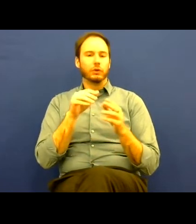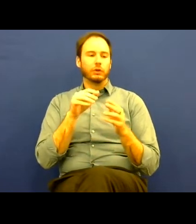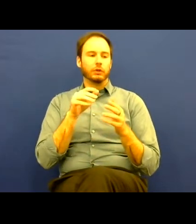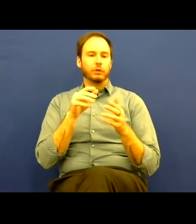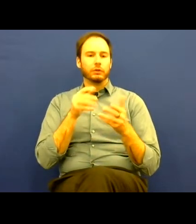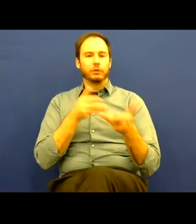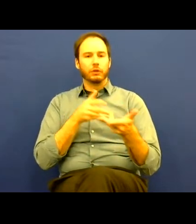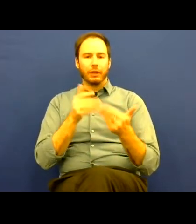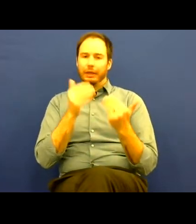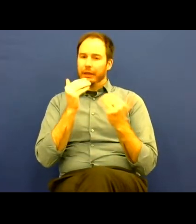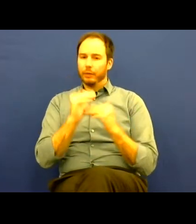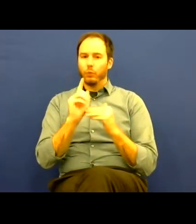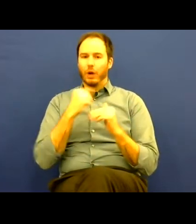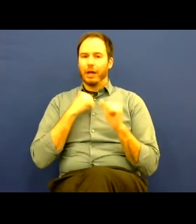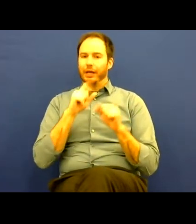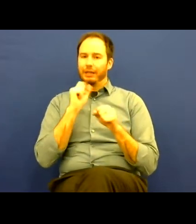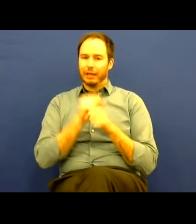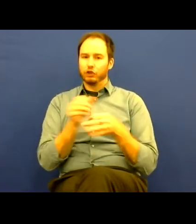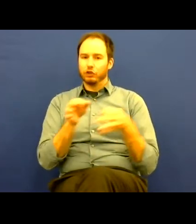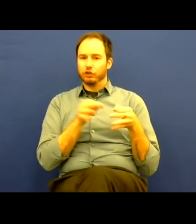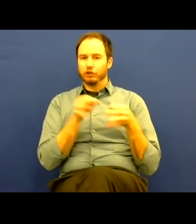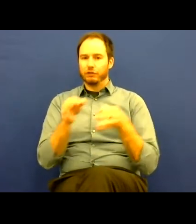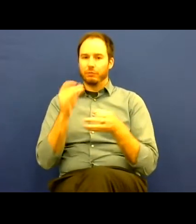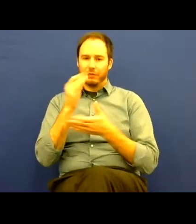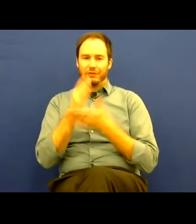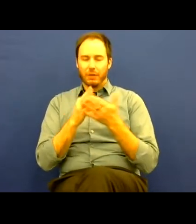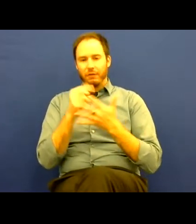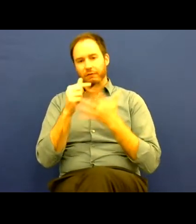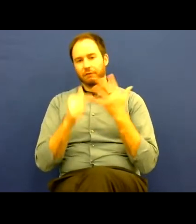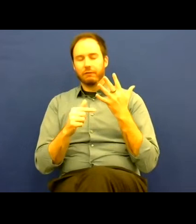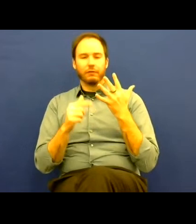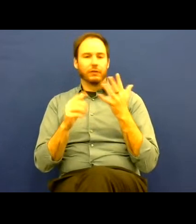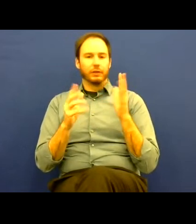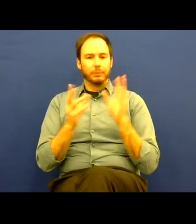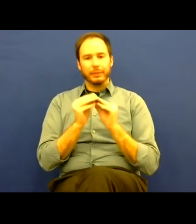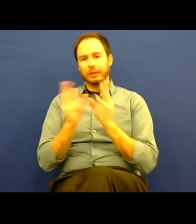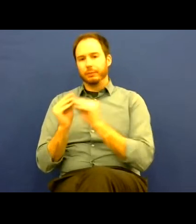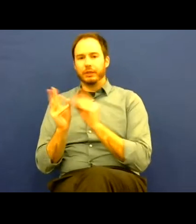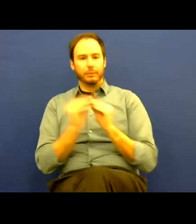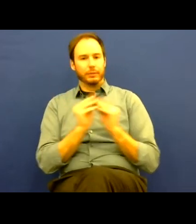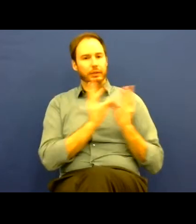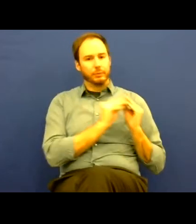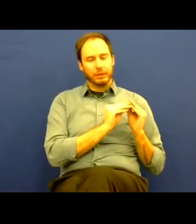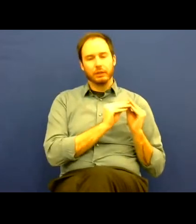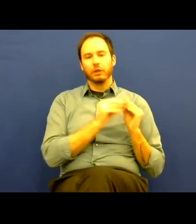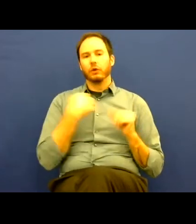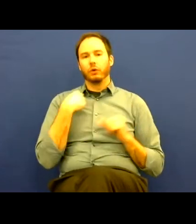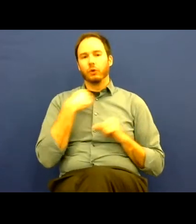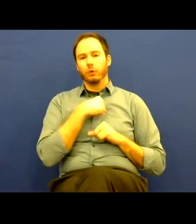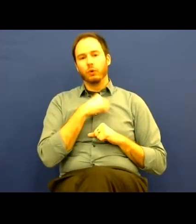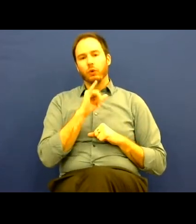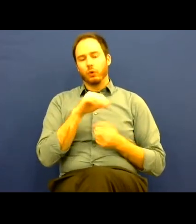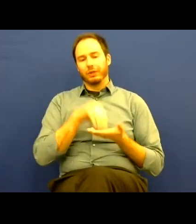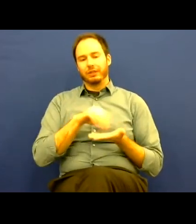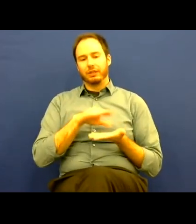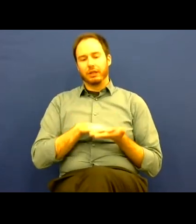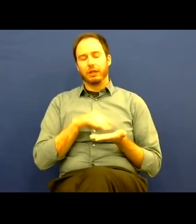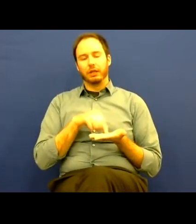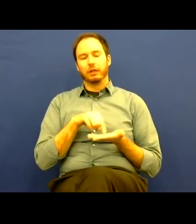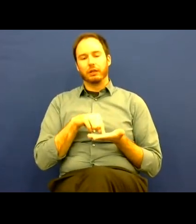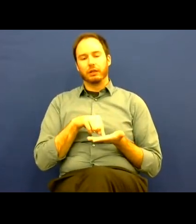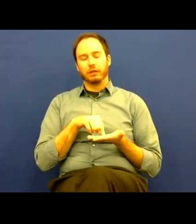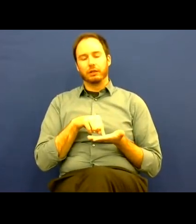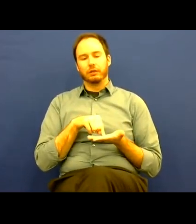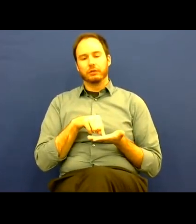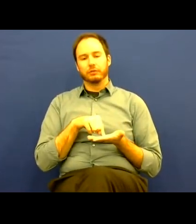You're limited to where I can shift days because of some of those other board meetings. And we also indicated on this when